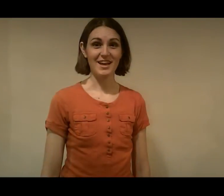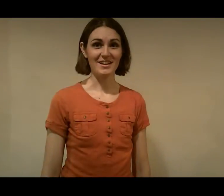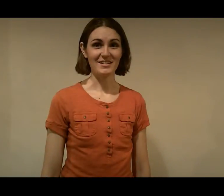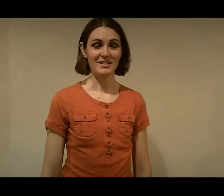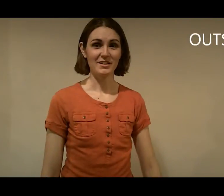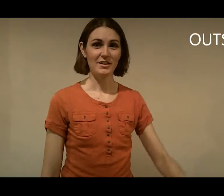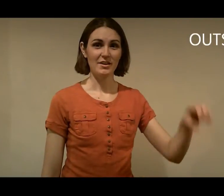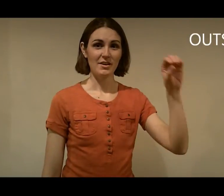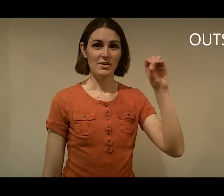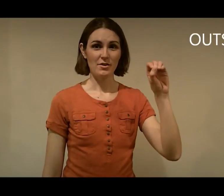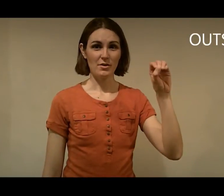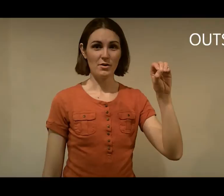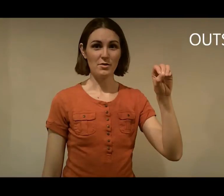Outside.